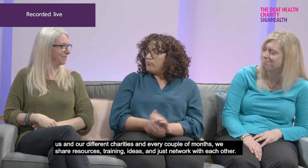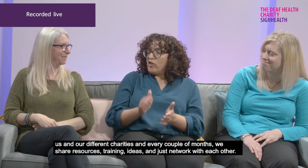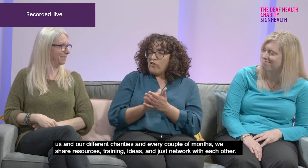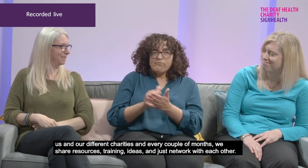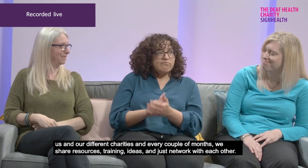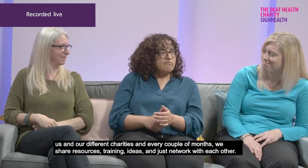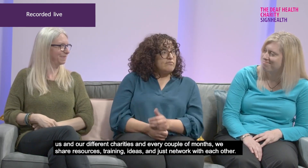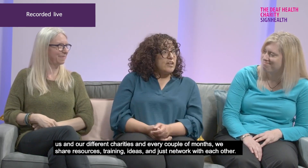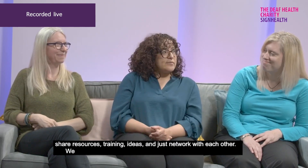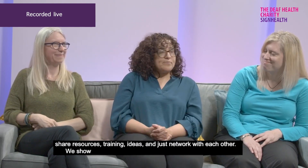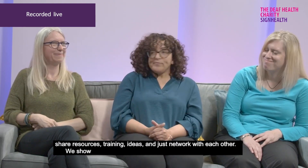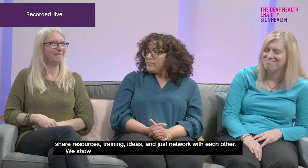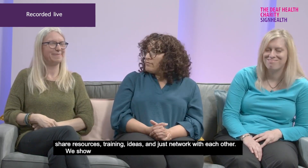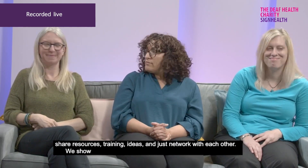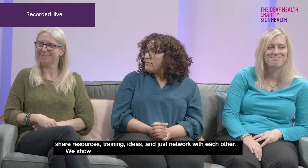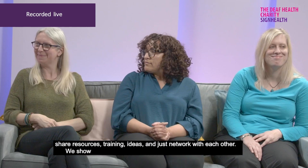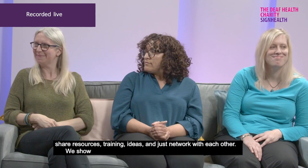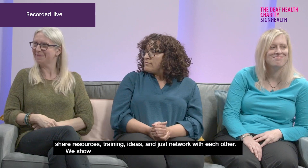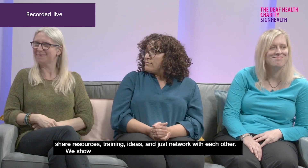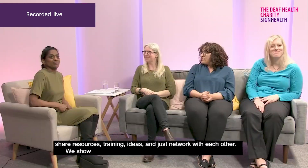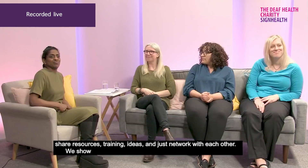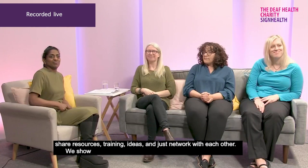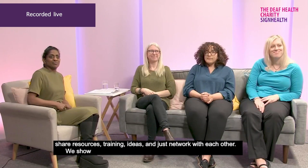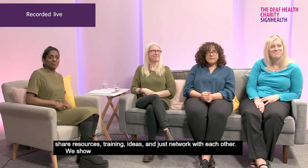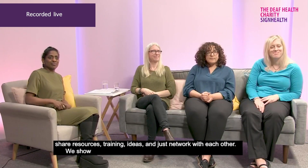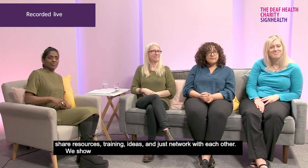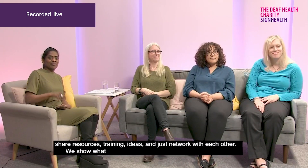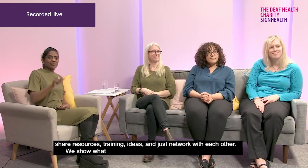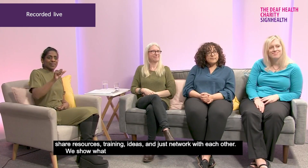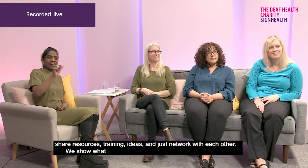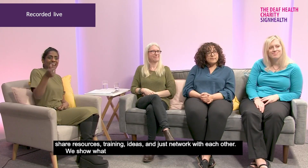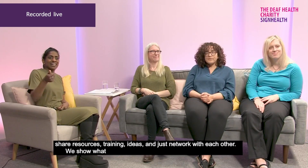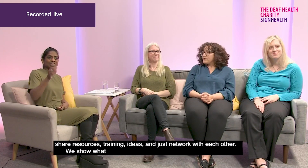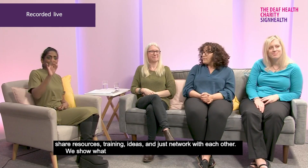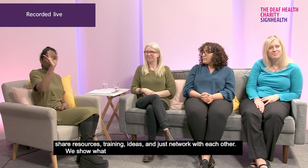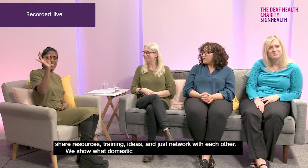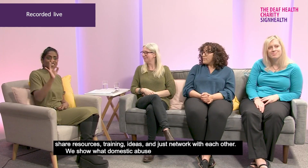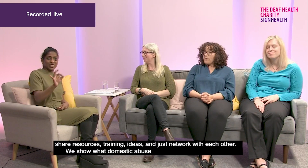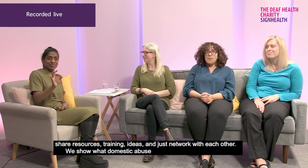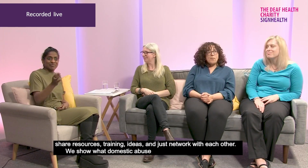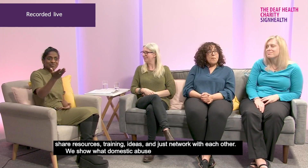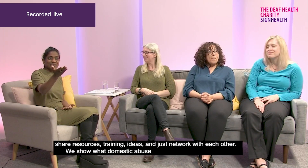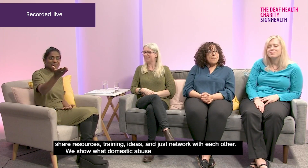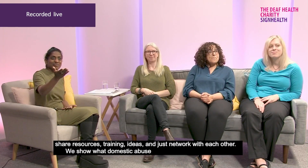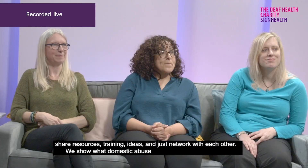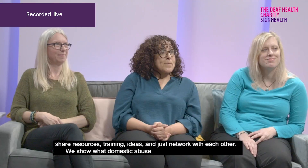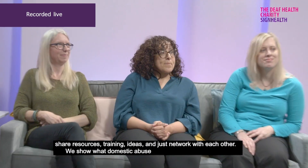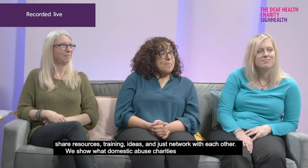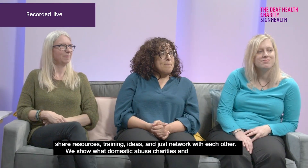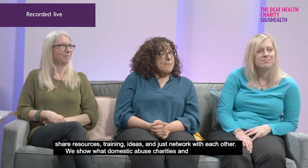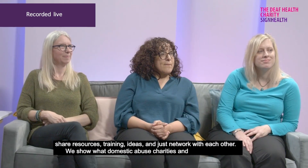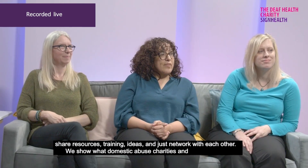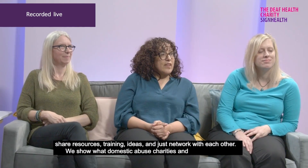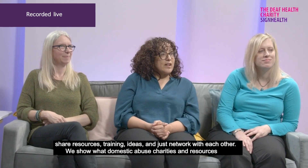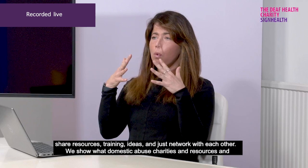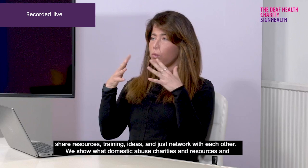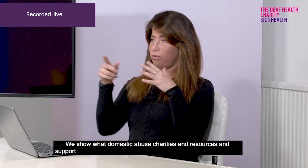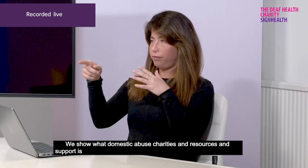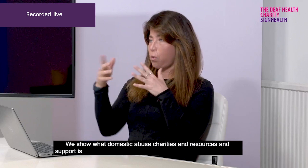We show what domestic abuse charities and support and resources are out there, basically. Yep,